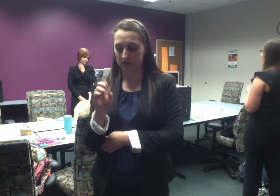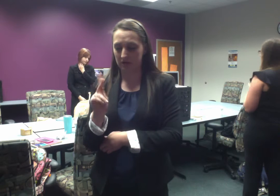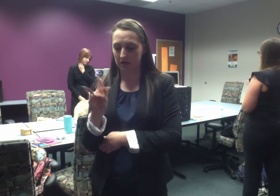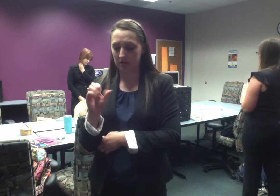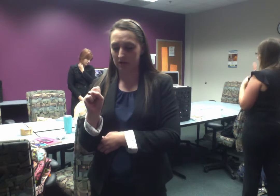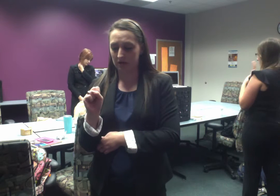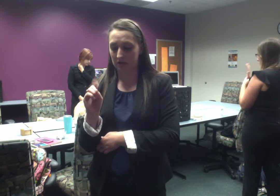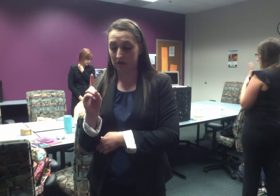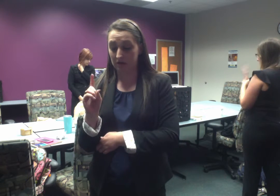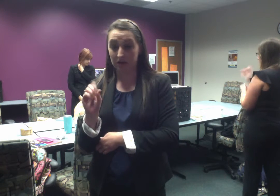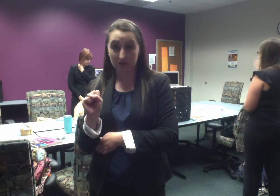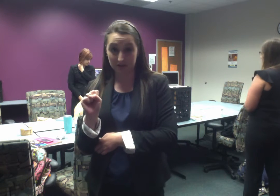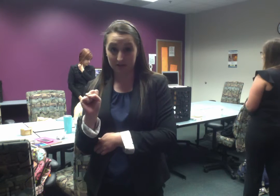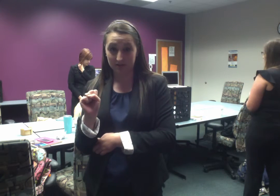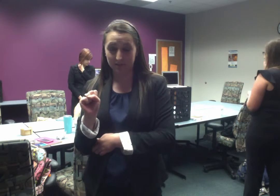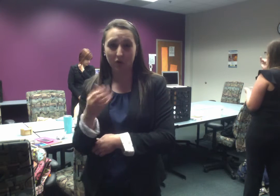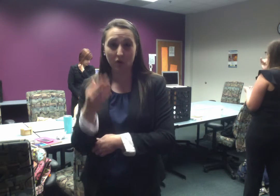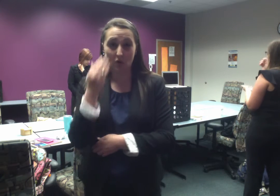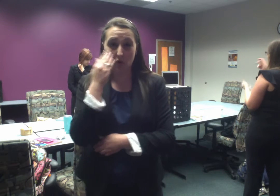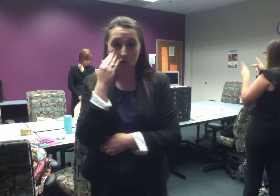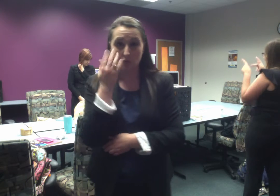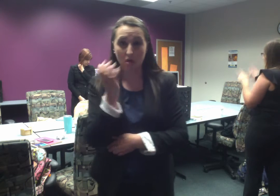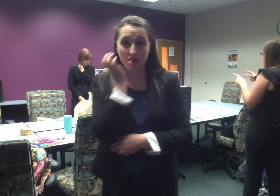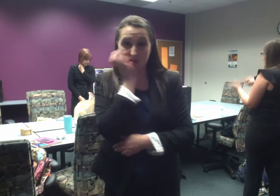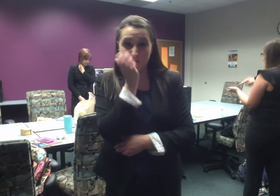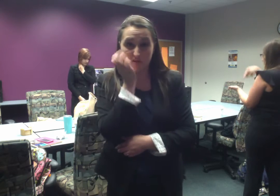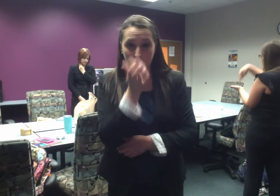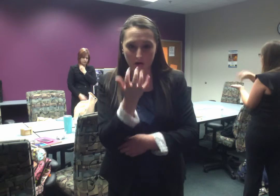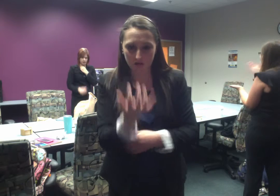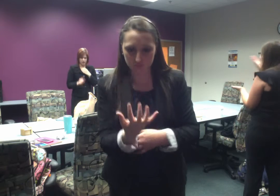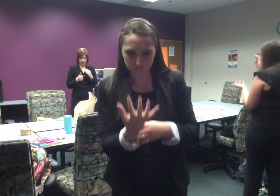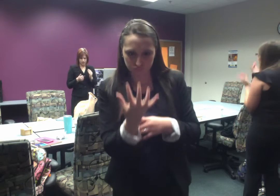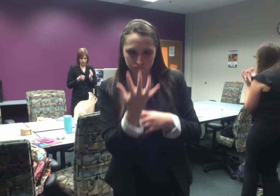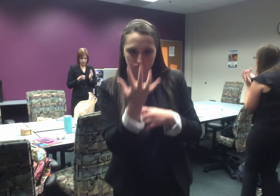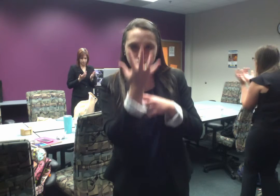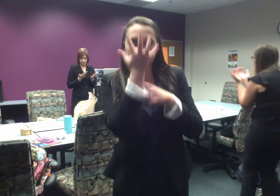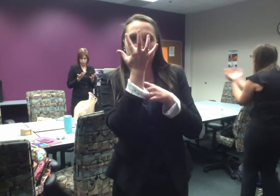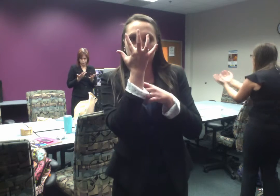What? The Lego? I've seen the movie once. I don't remember.